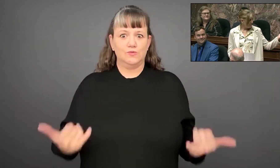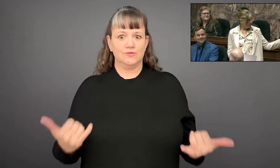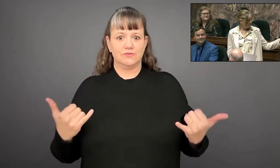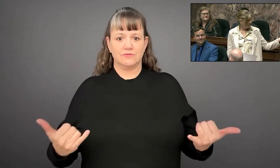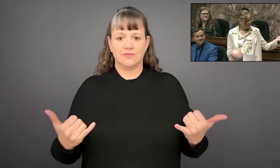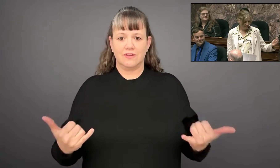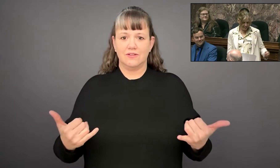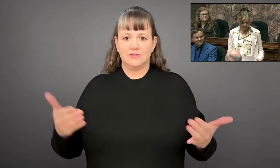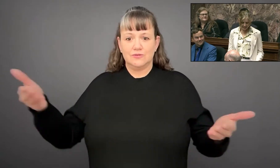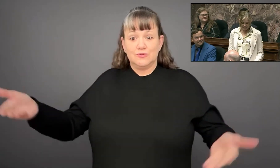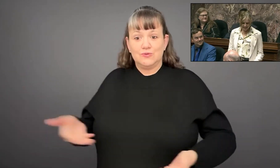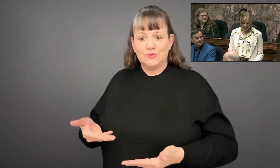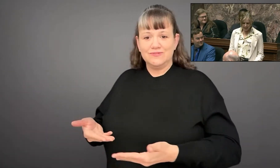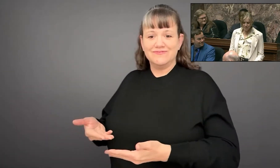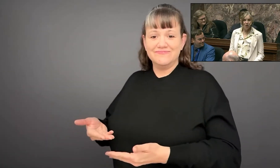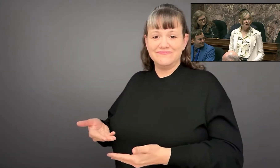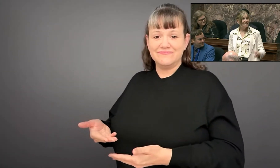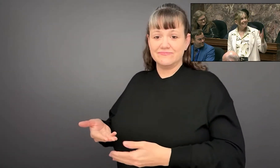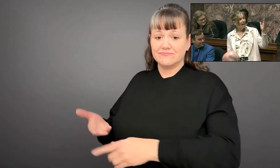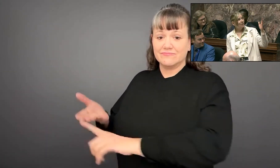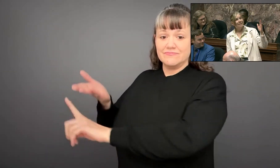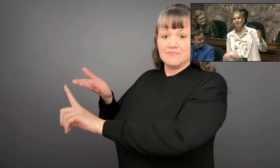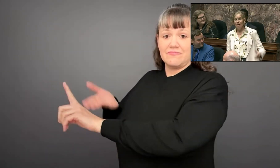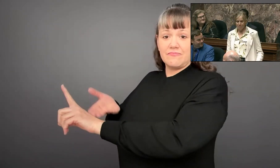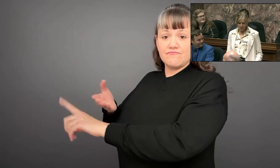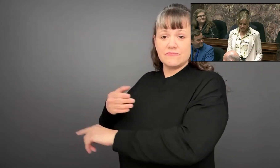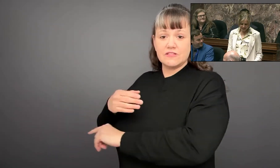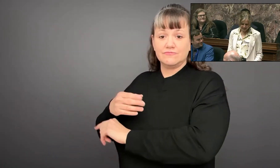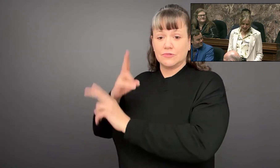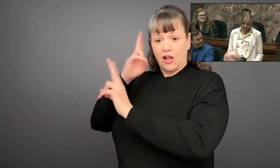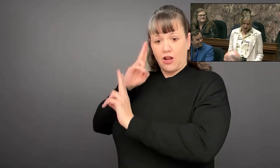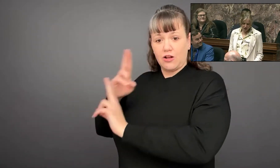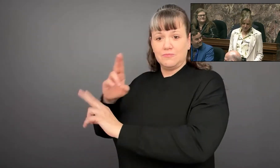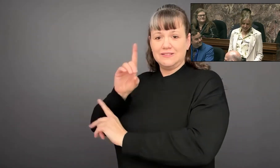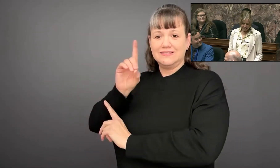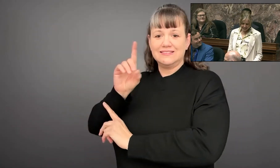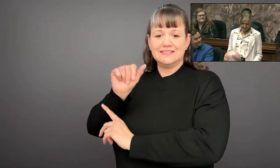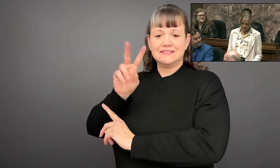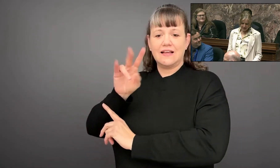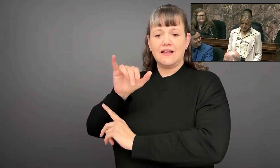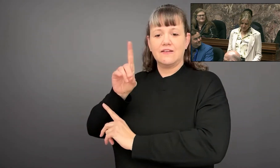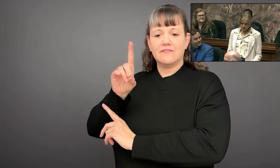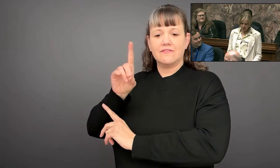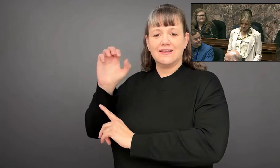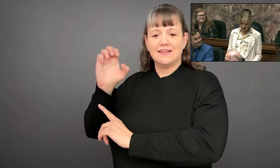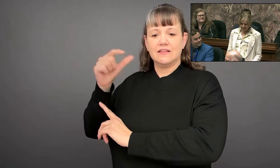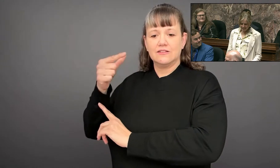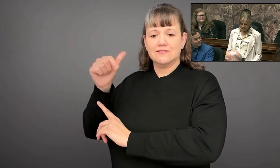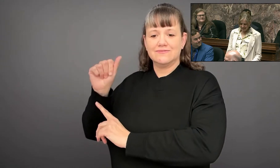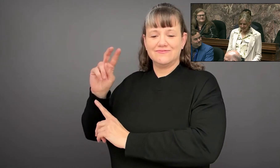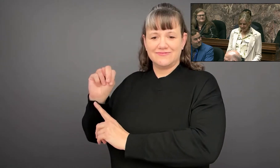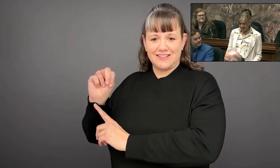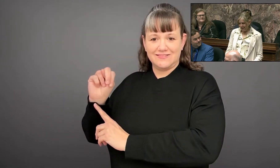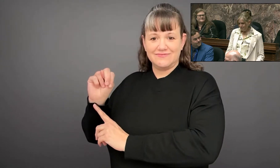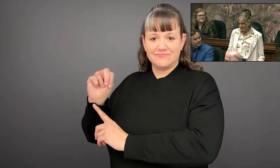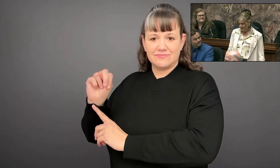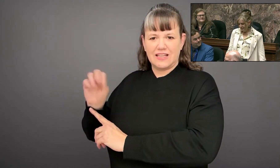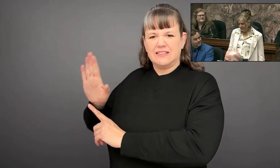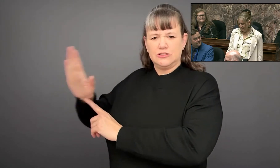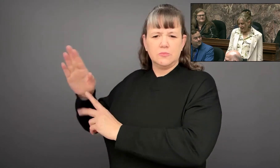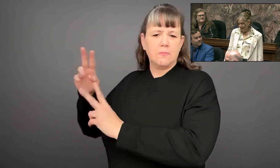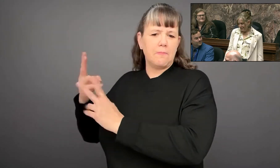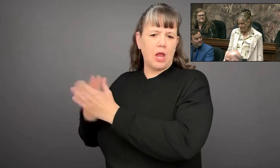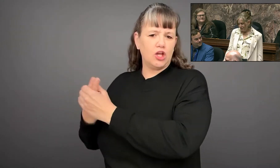floor Honourable David Egan and his partner in the gallery, Samboon. Honourable Egan is MLA for Northwest in